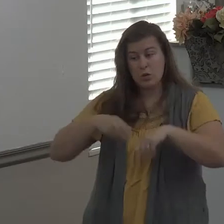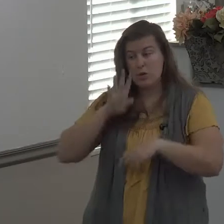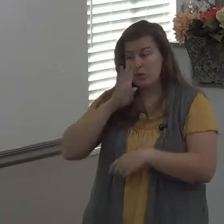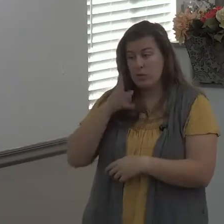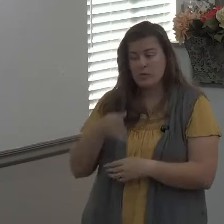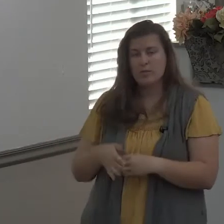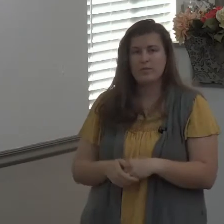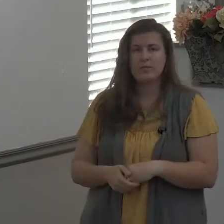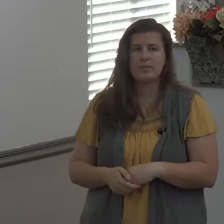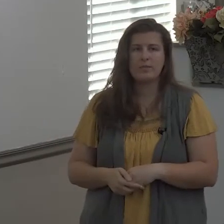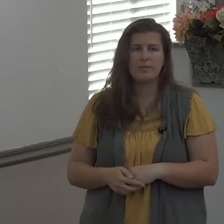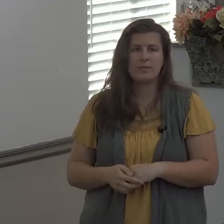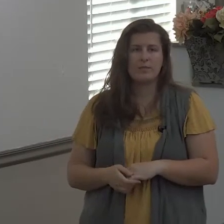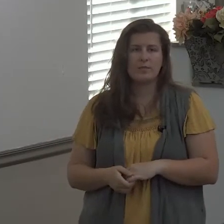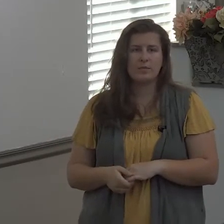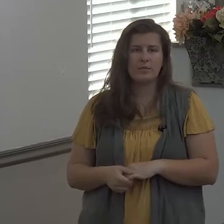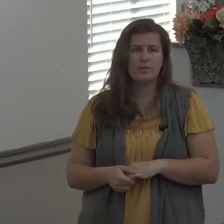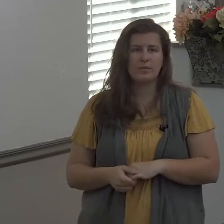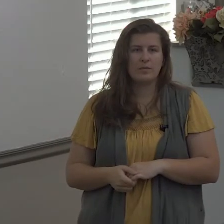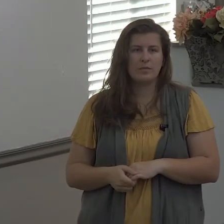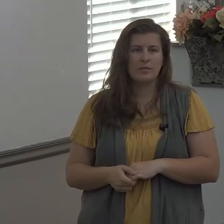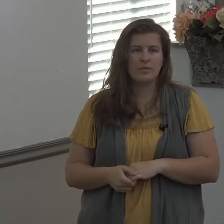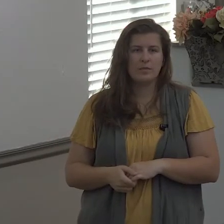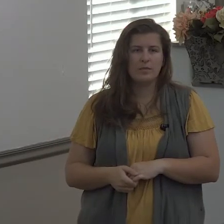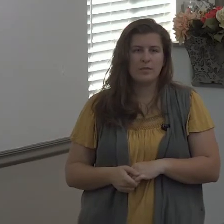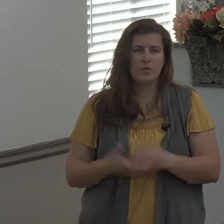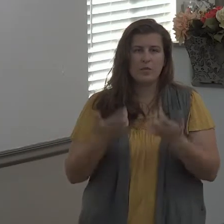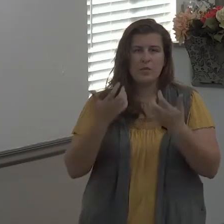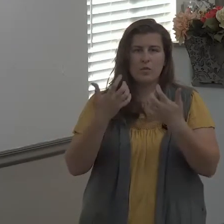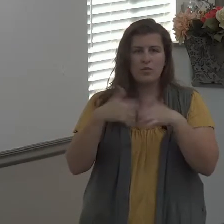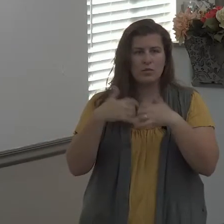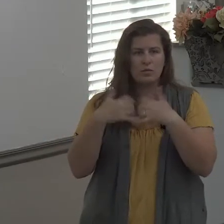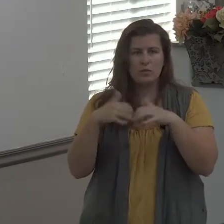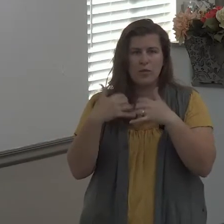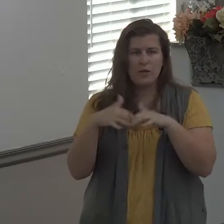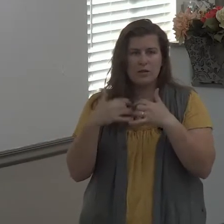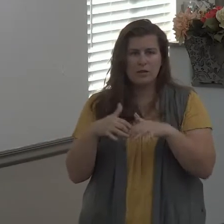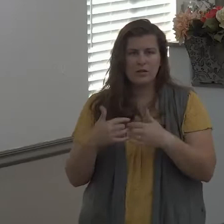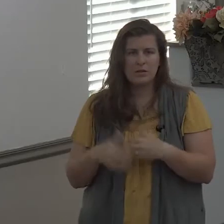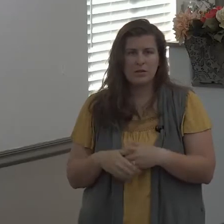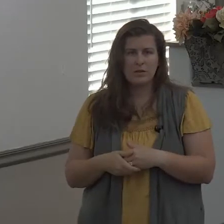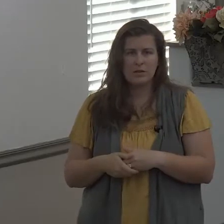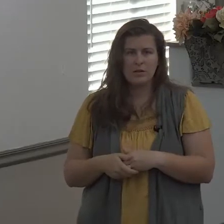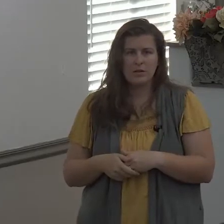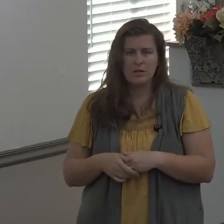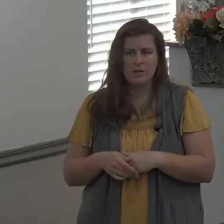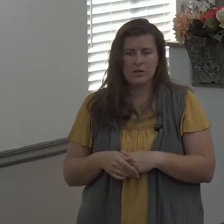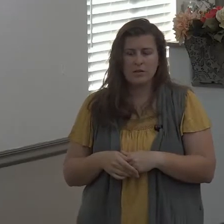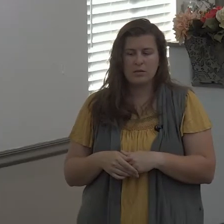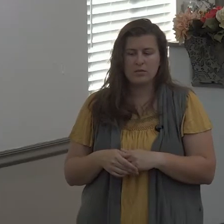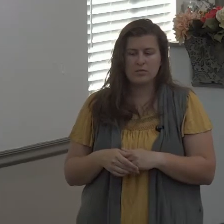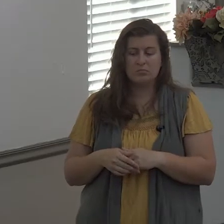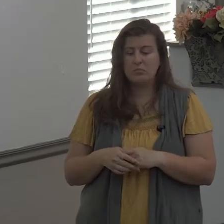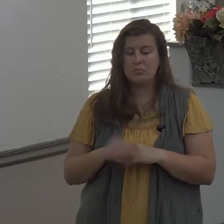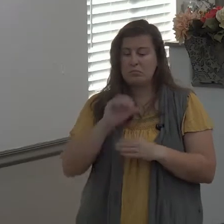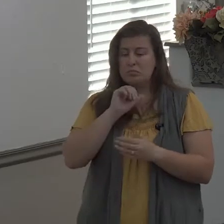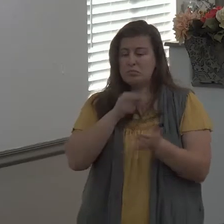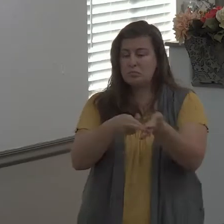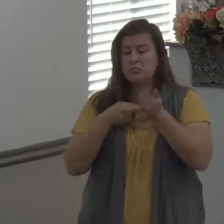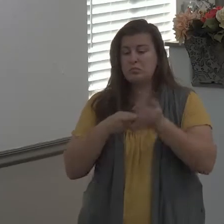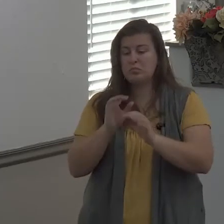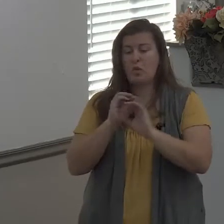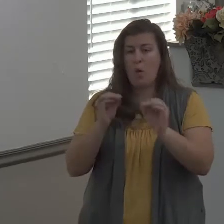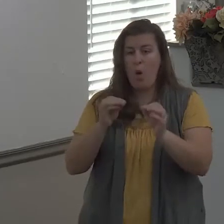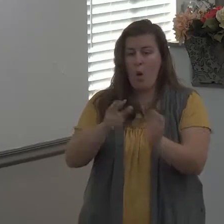not being who God wants them to be because we destroyed them too early. This is a wrestling match. It's close combat. There's no friendly